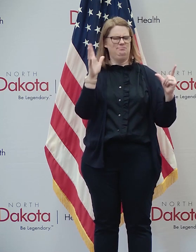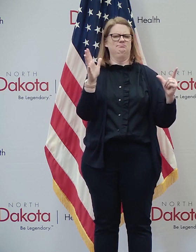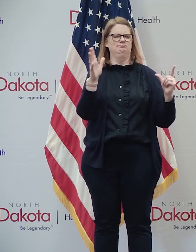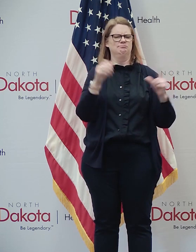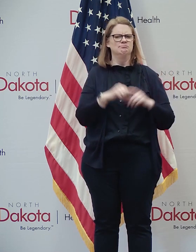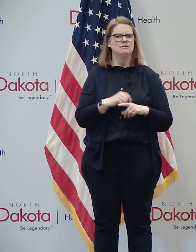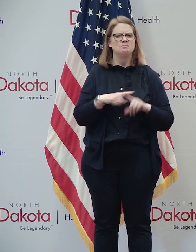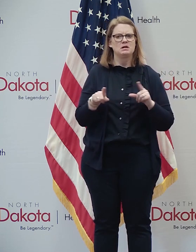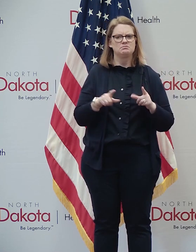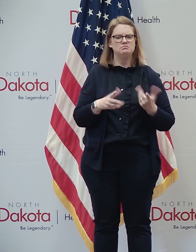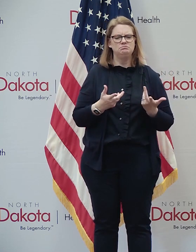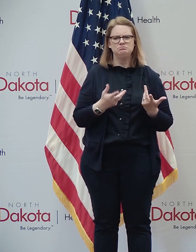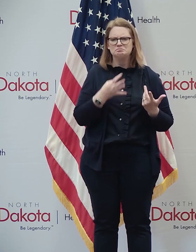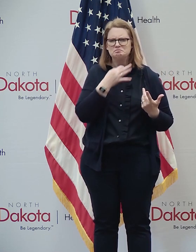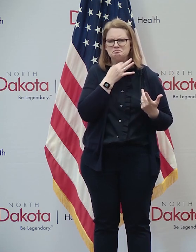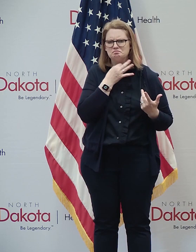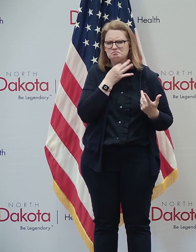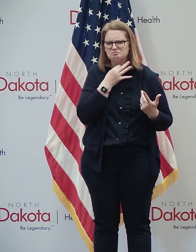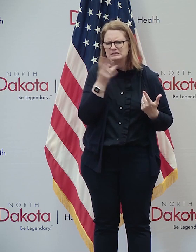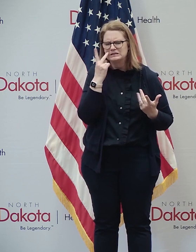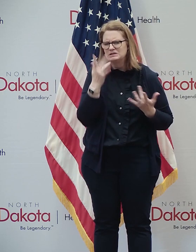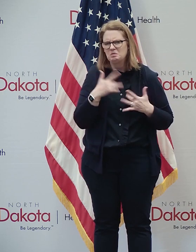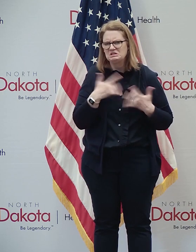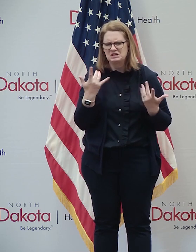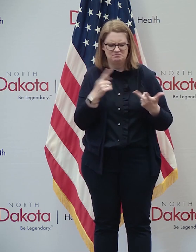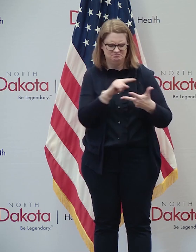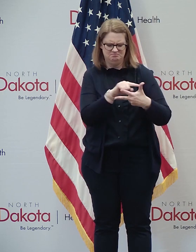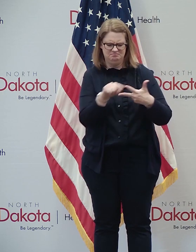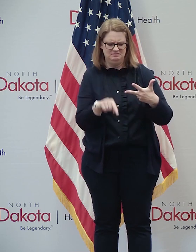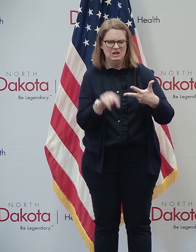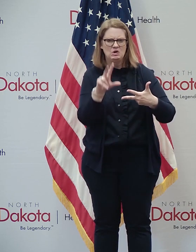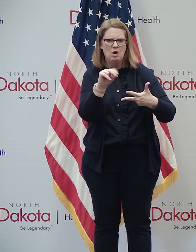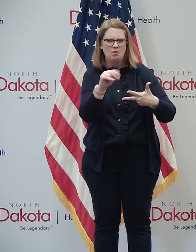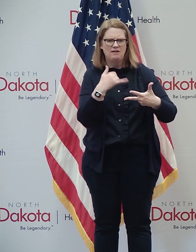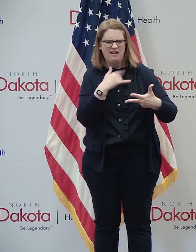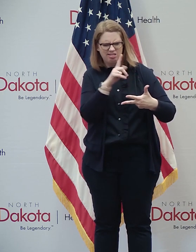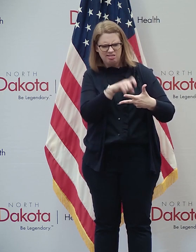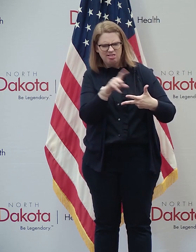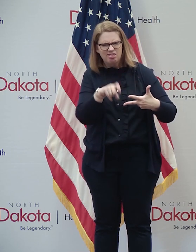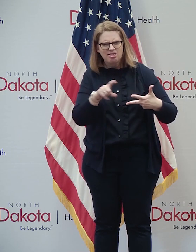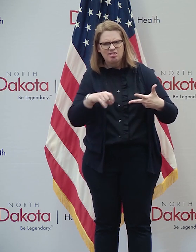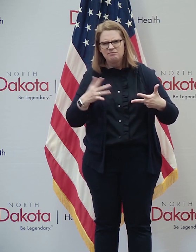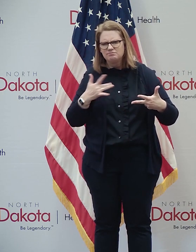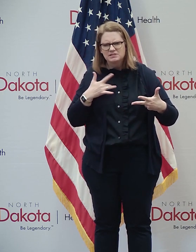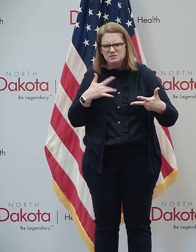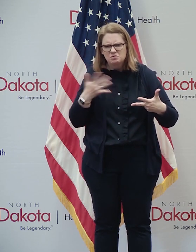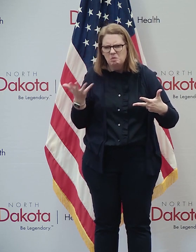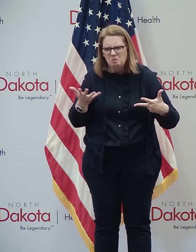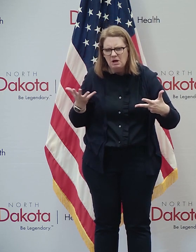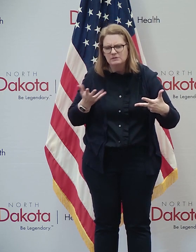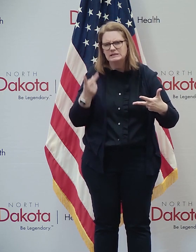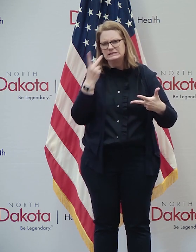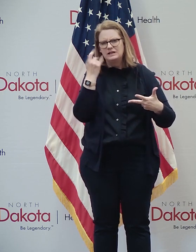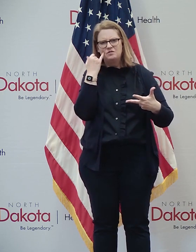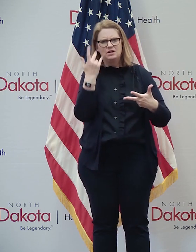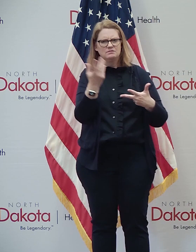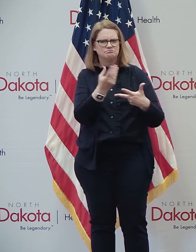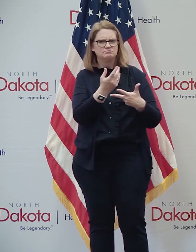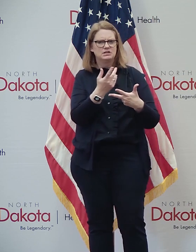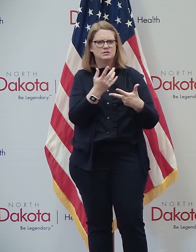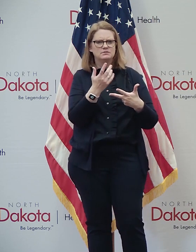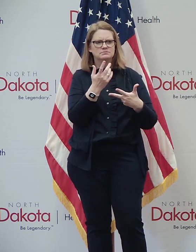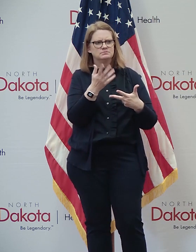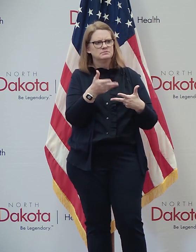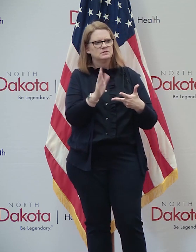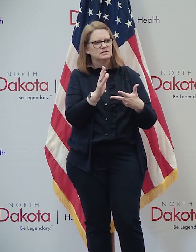yes. Tools in your toolbox to get that testing done? We have to explore that. Again, this is just came on my radar right